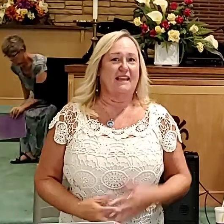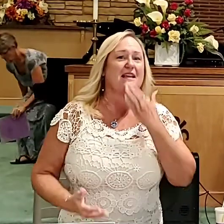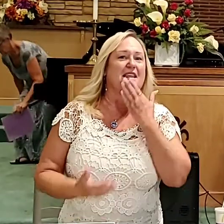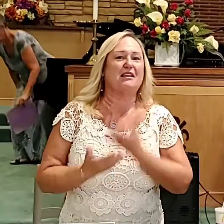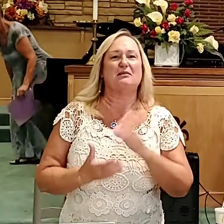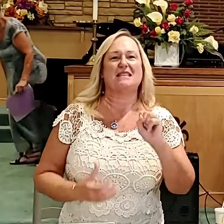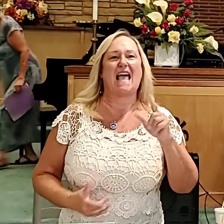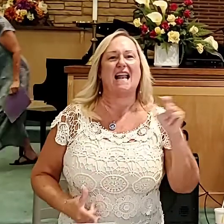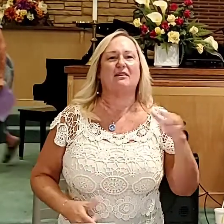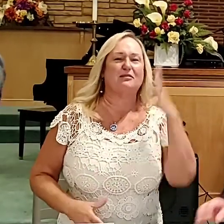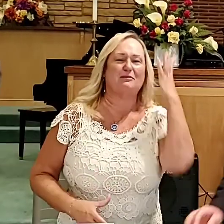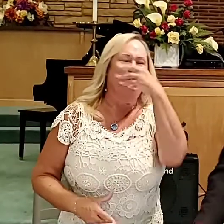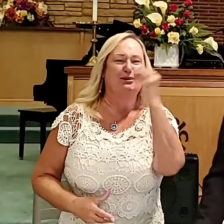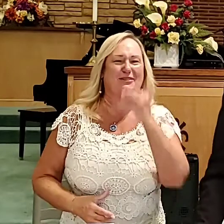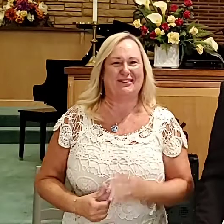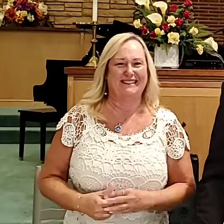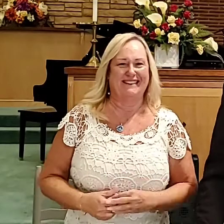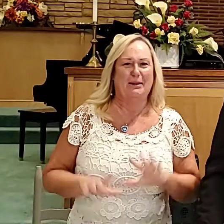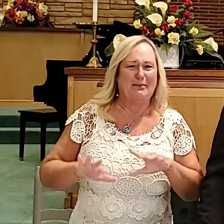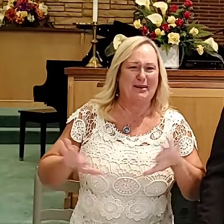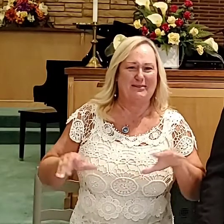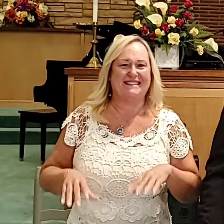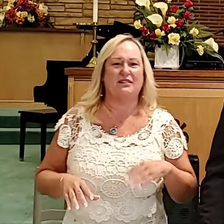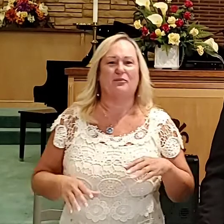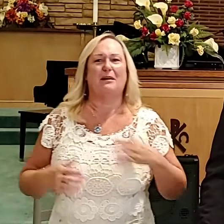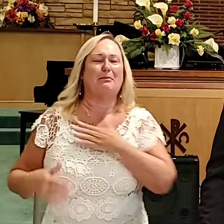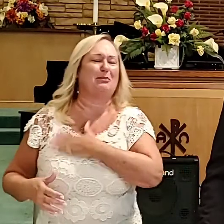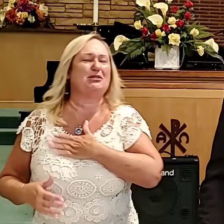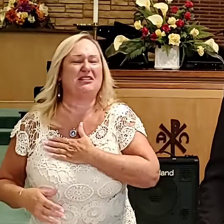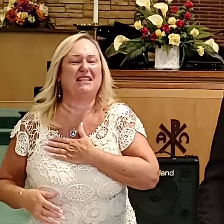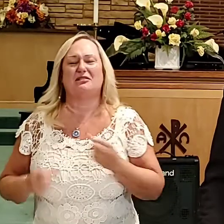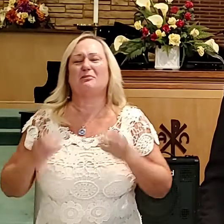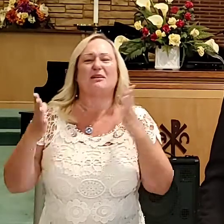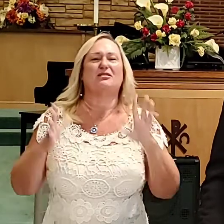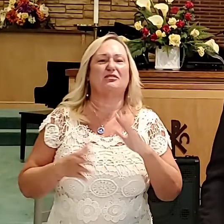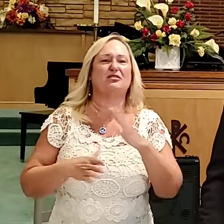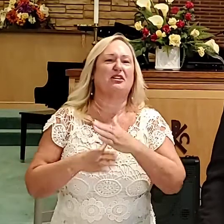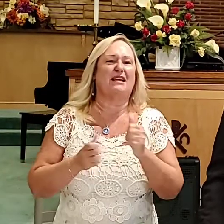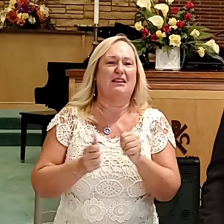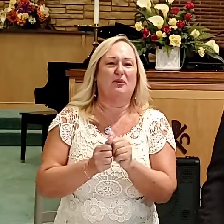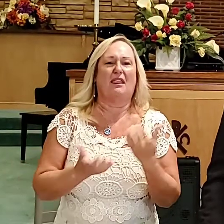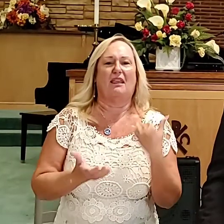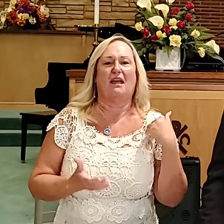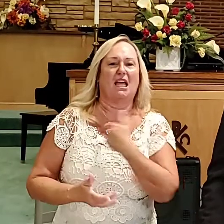Thank you, Sally. That was a beautiful piano piece, and we appreciate so much your sharing that with us.